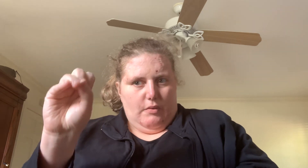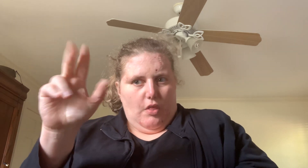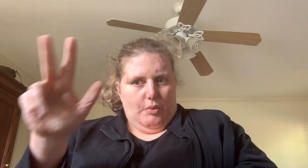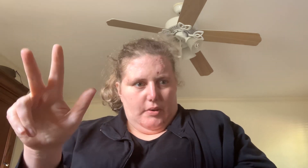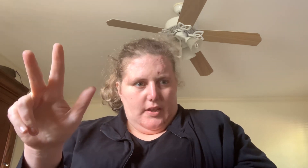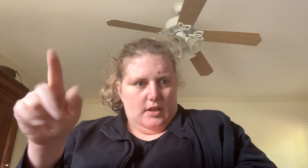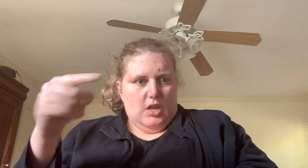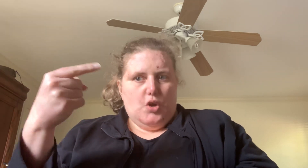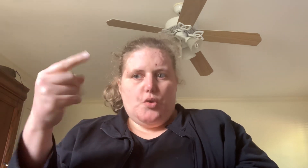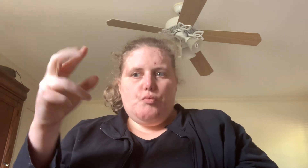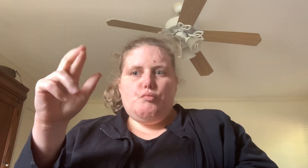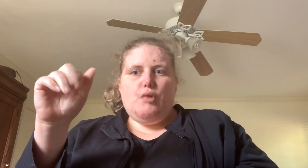grams of